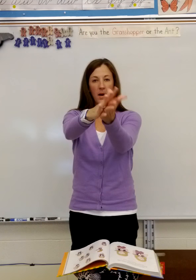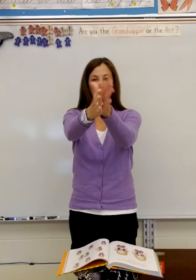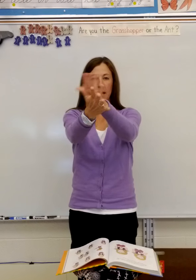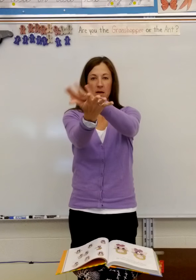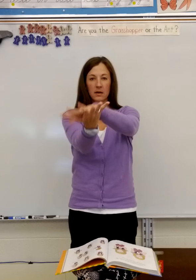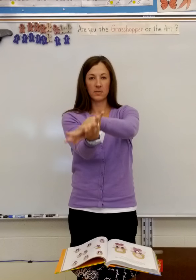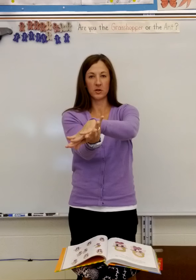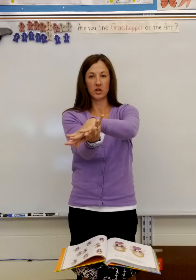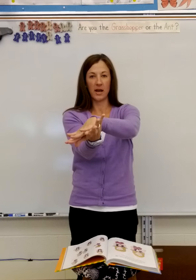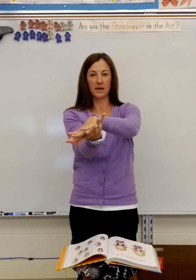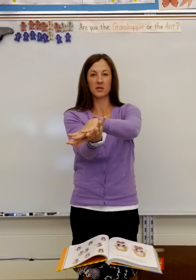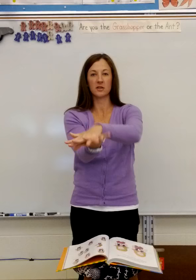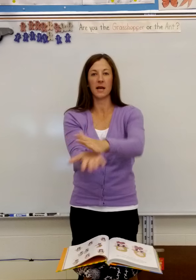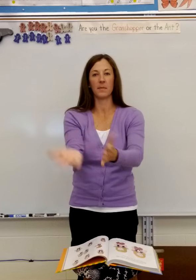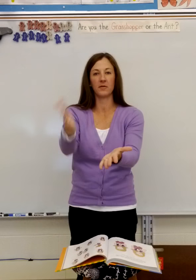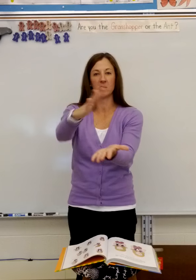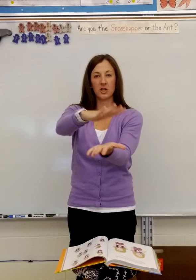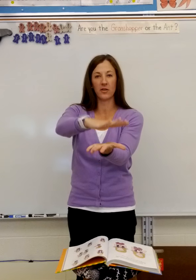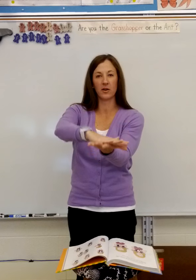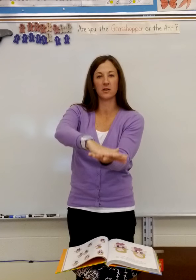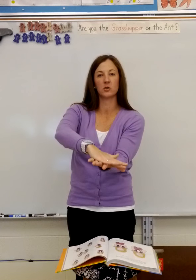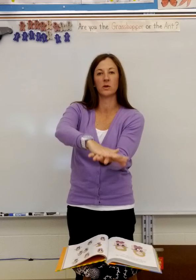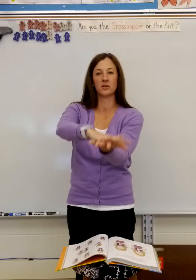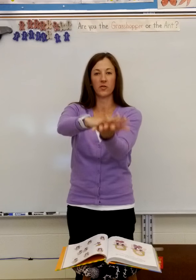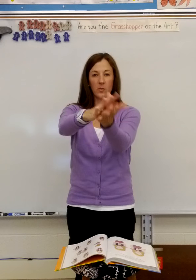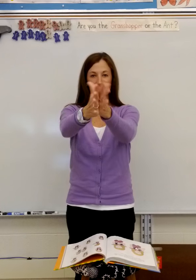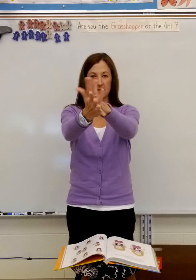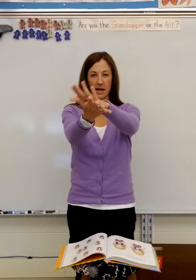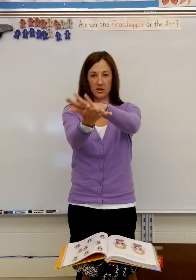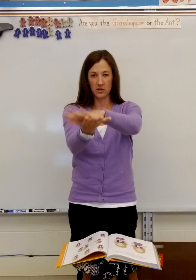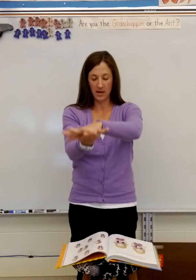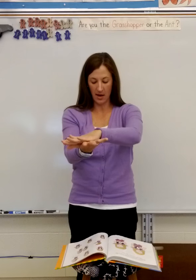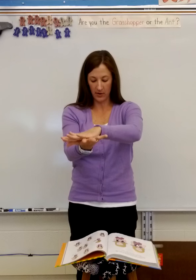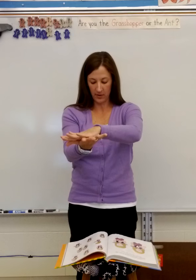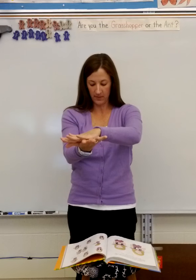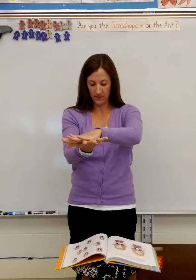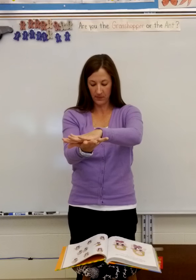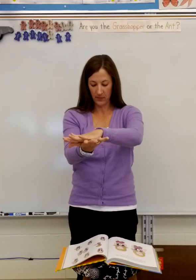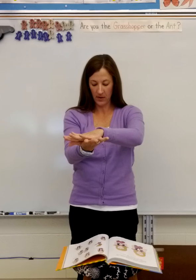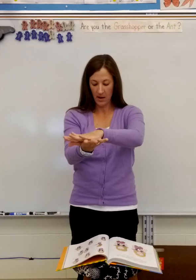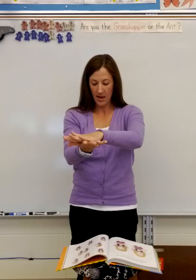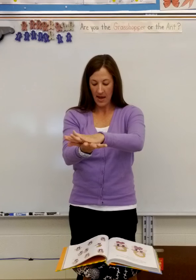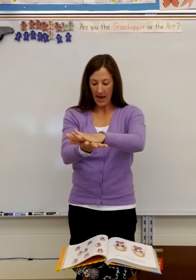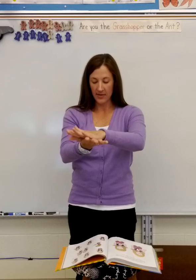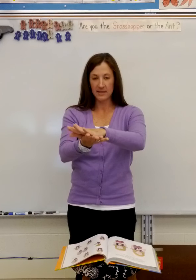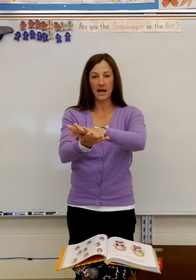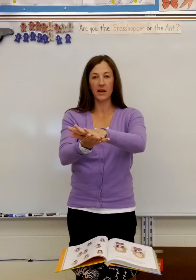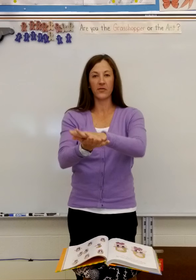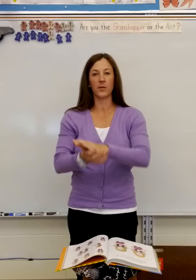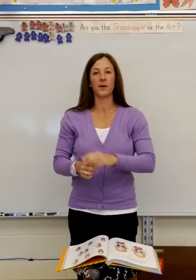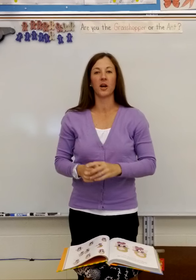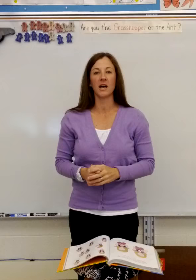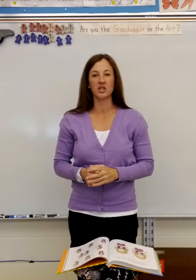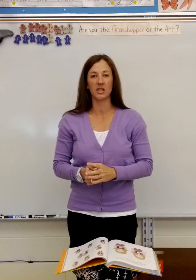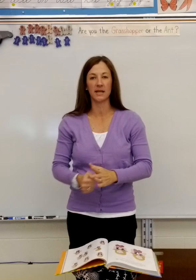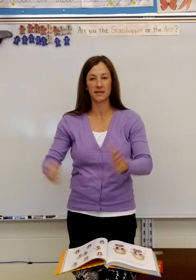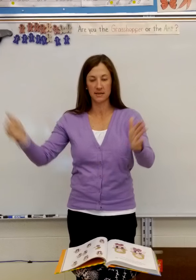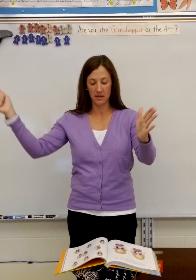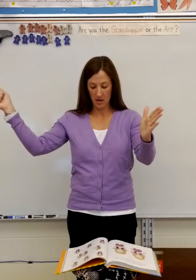becoming. Put your hands on top of each other and switch from one side to the other. And the sign for percussionist